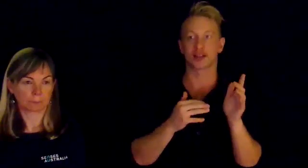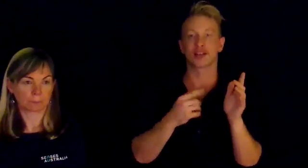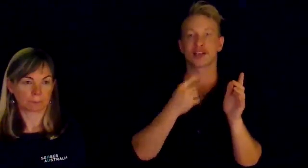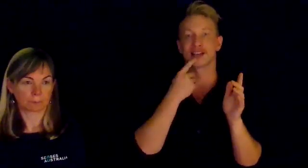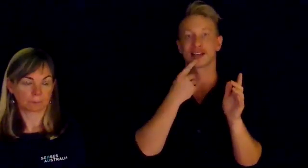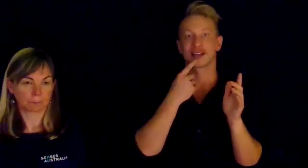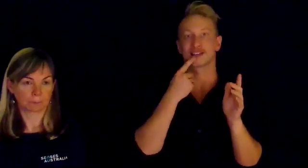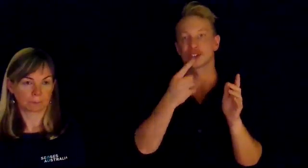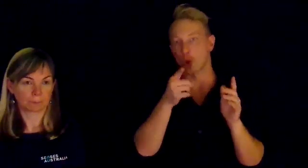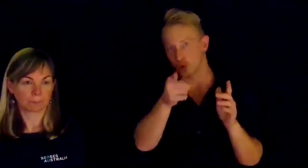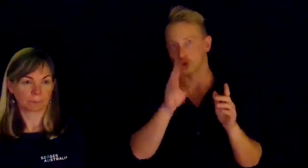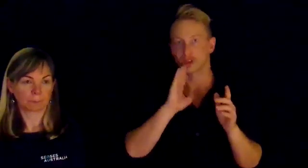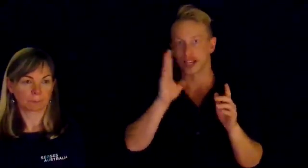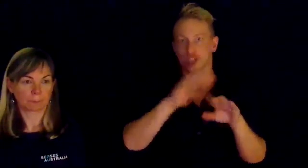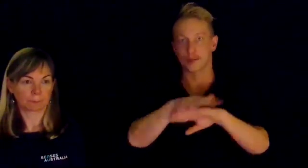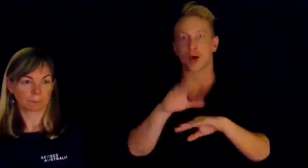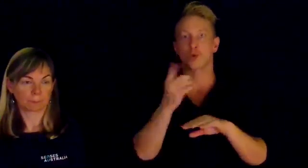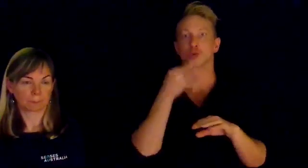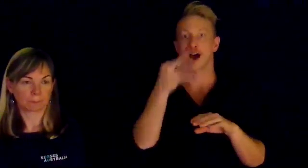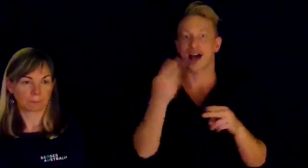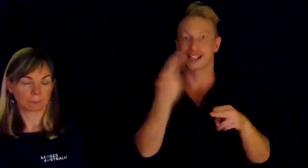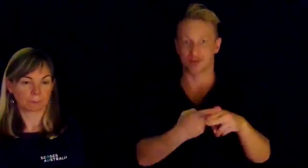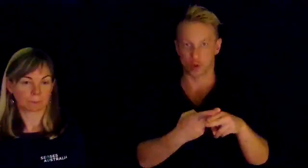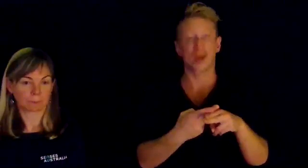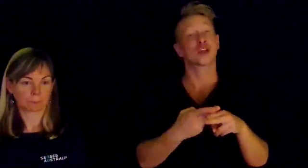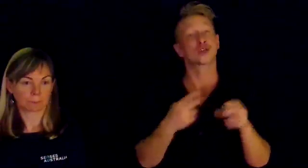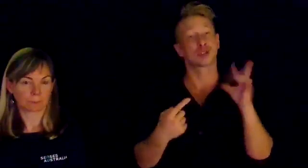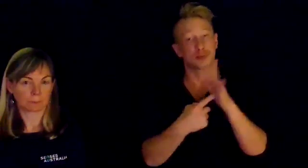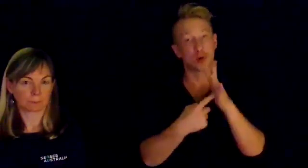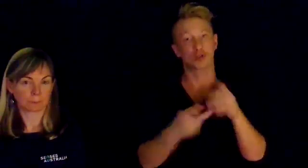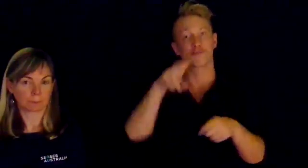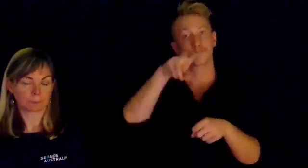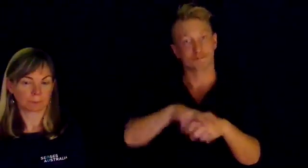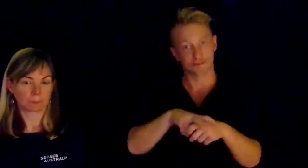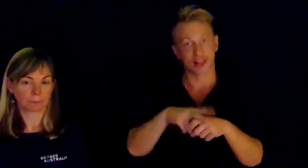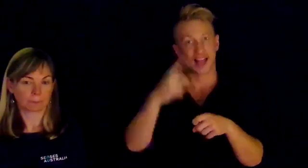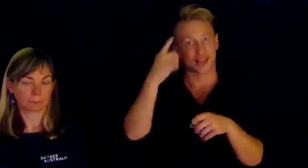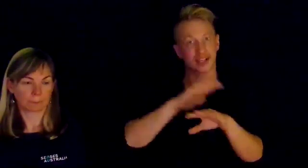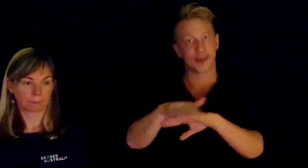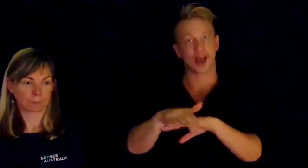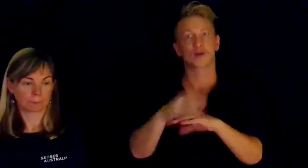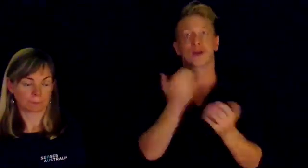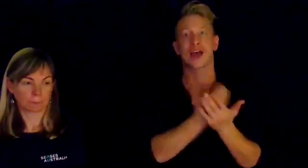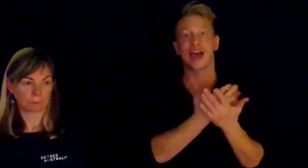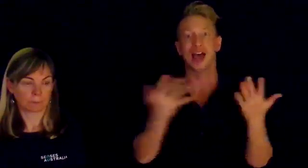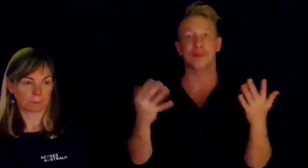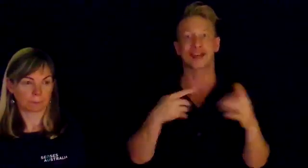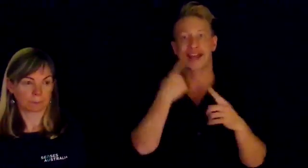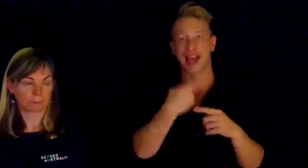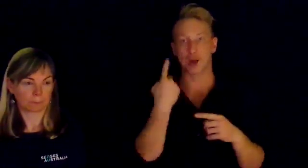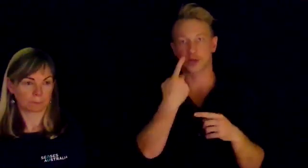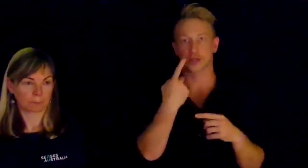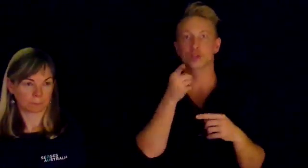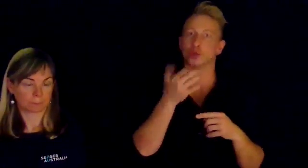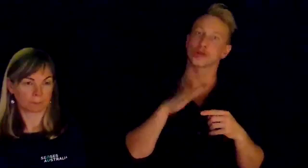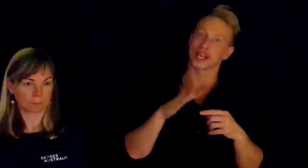important to sit down and actually think about how many hours of interpreting you are going to